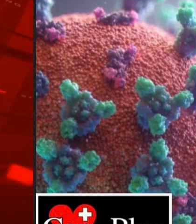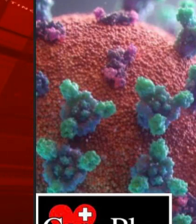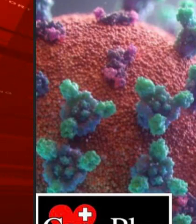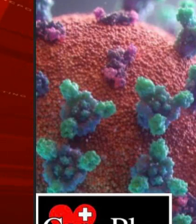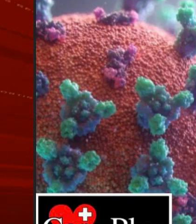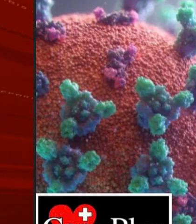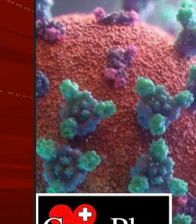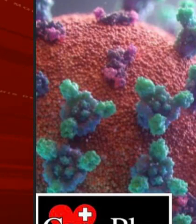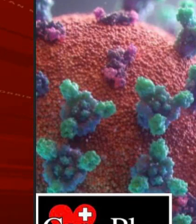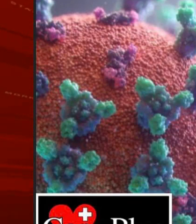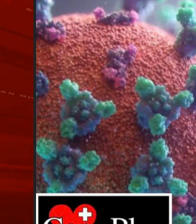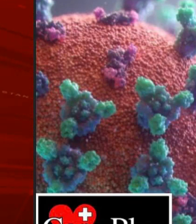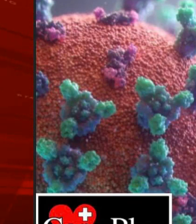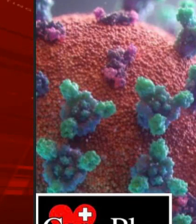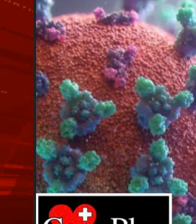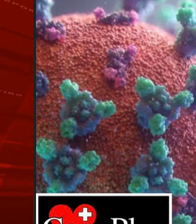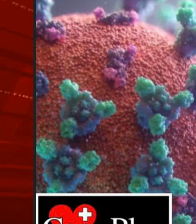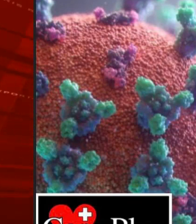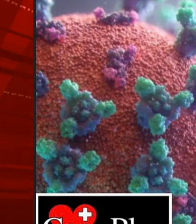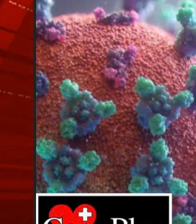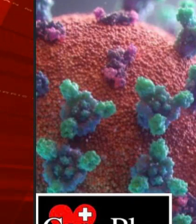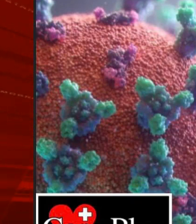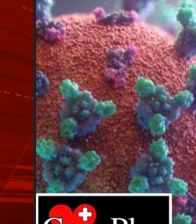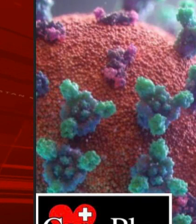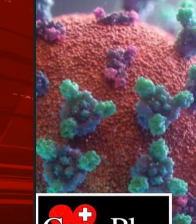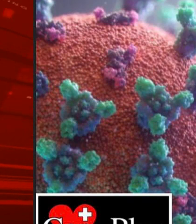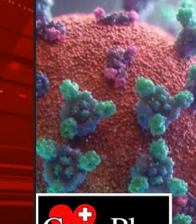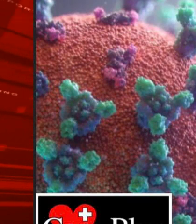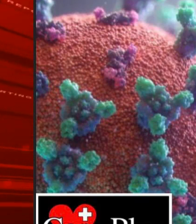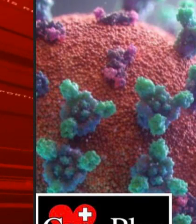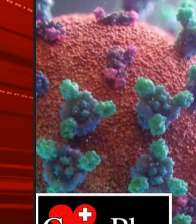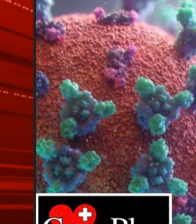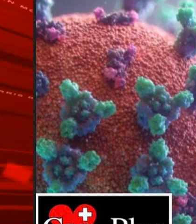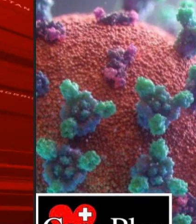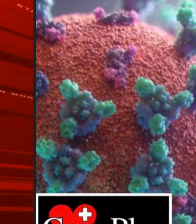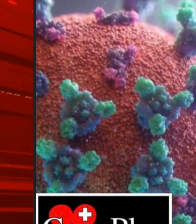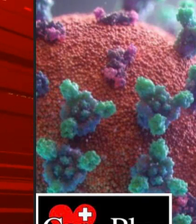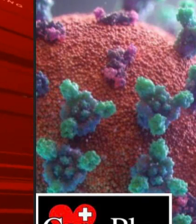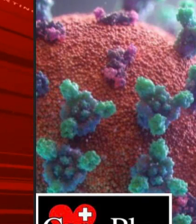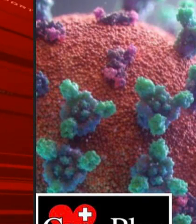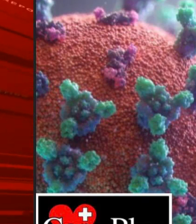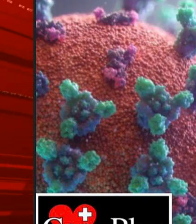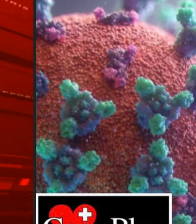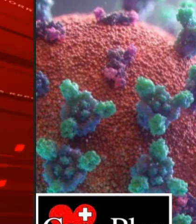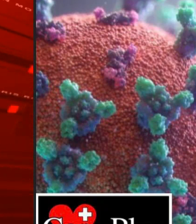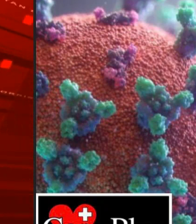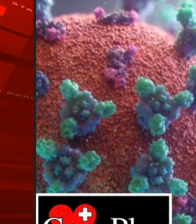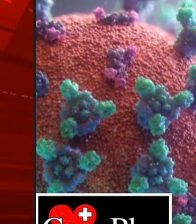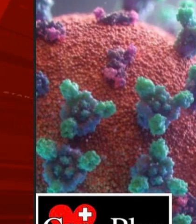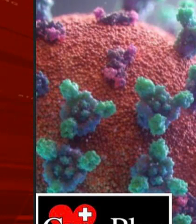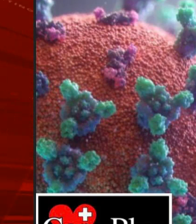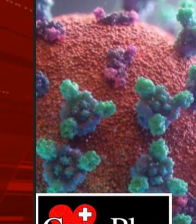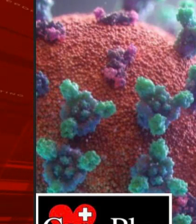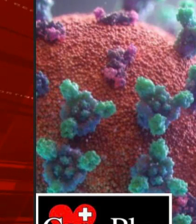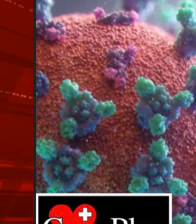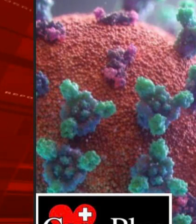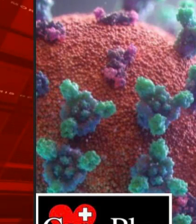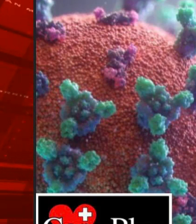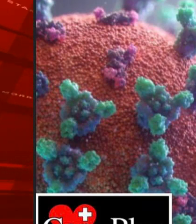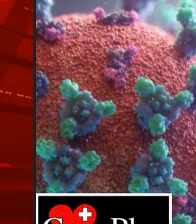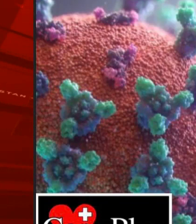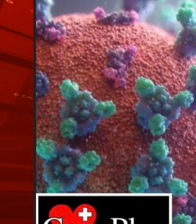Right Pace Real Estate and buyfrombrooks.com. And of course, we appreciate all of you in chat who have liked,